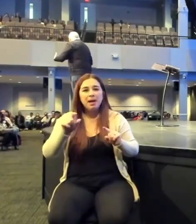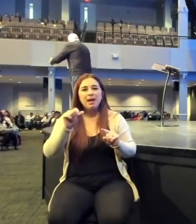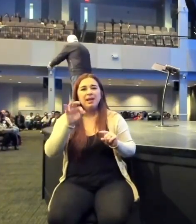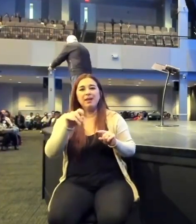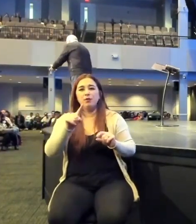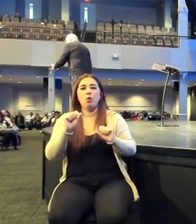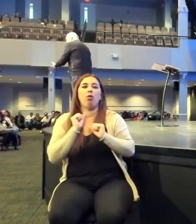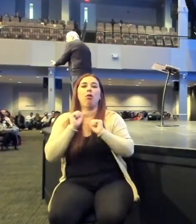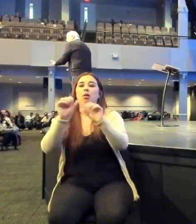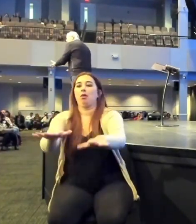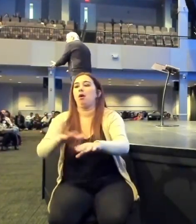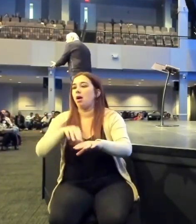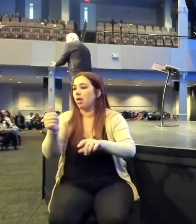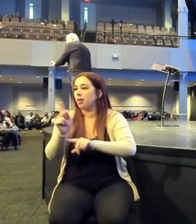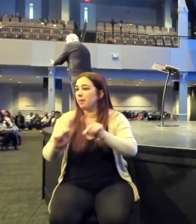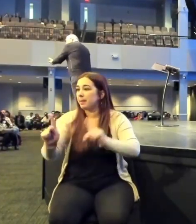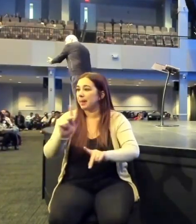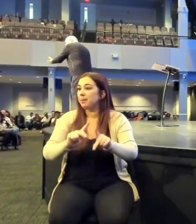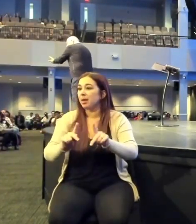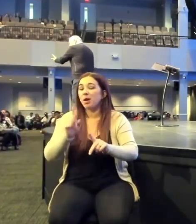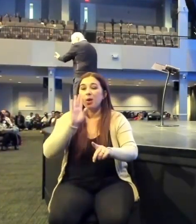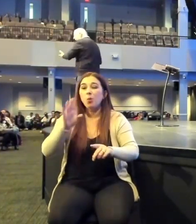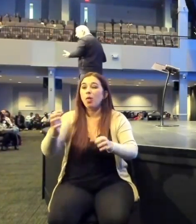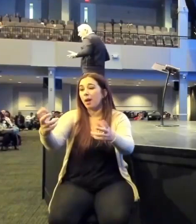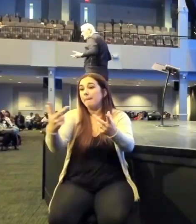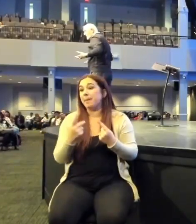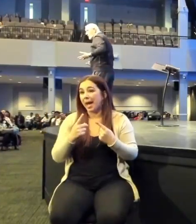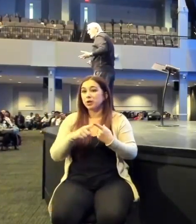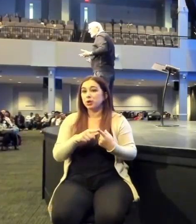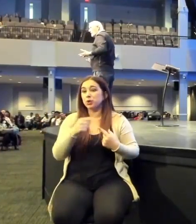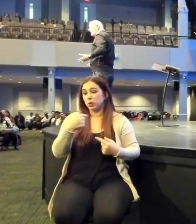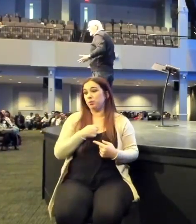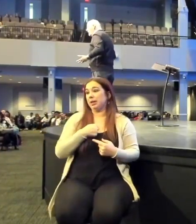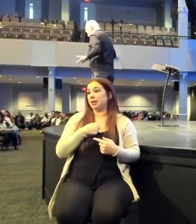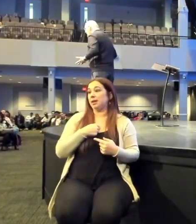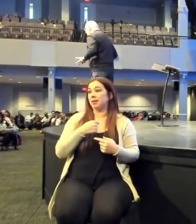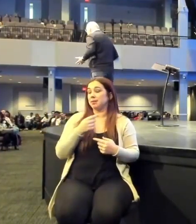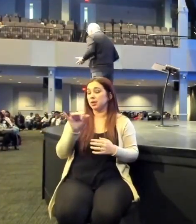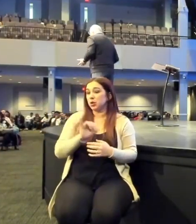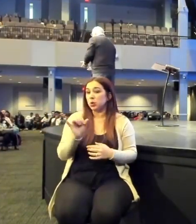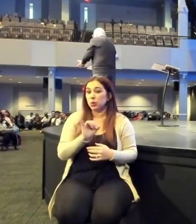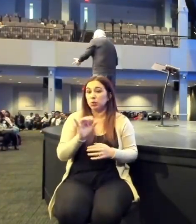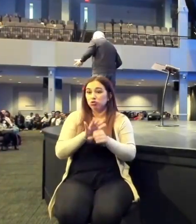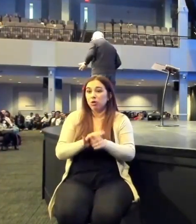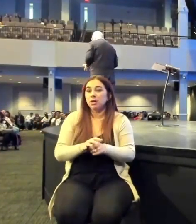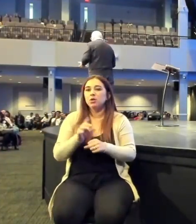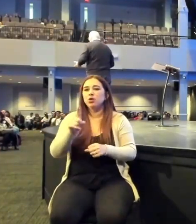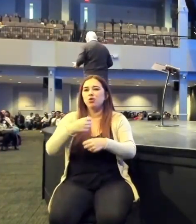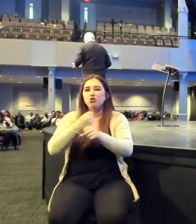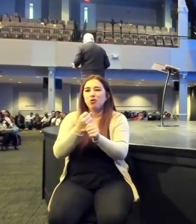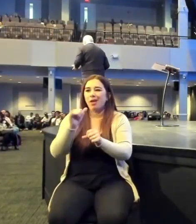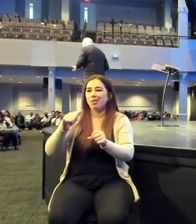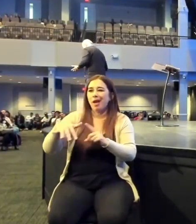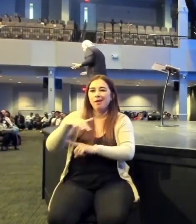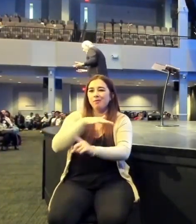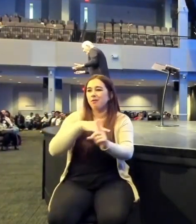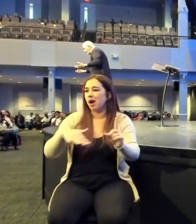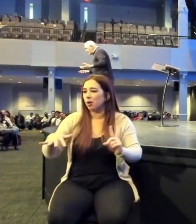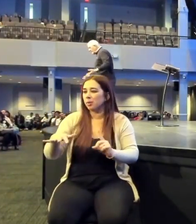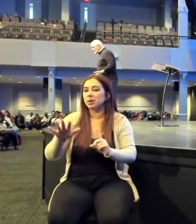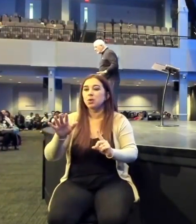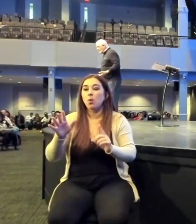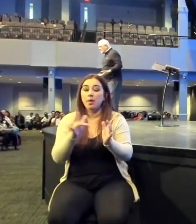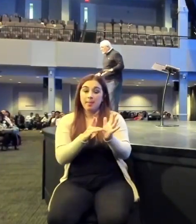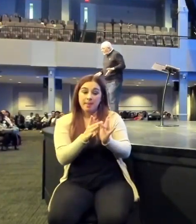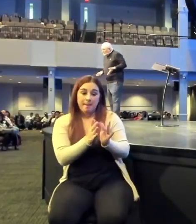of dump it on other people, what actually is happening is it's going to come back at you at some level. And so you create these environments. And so what the